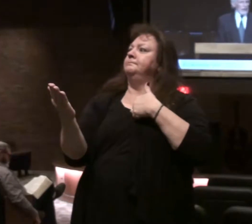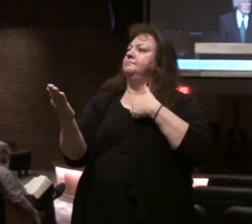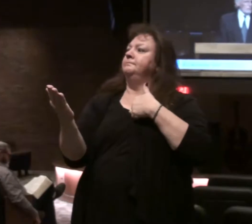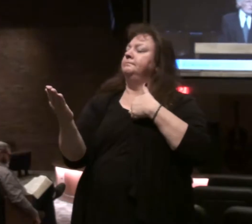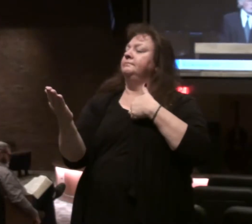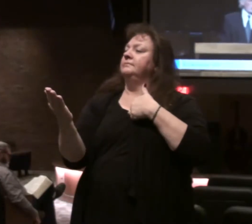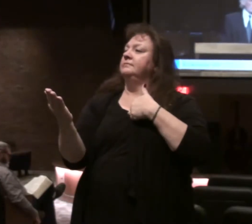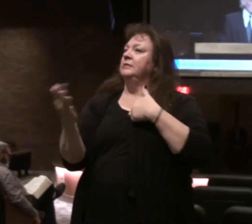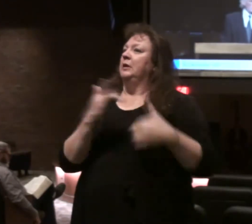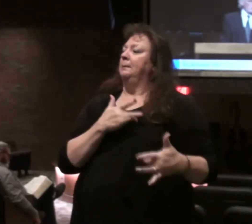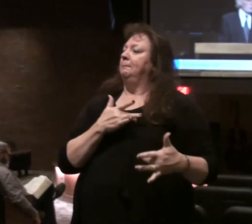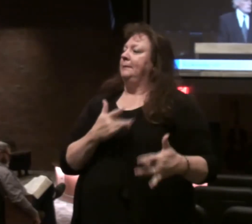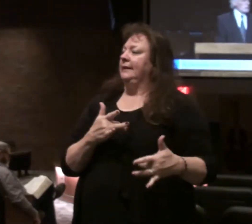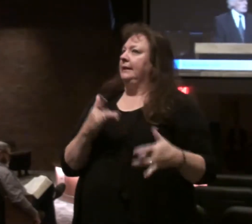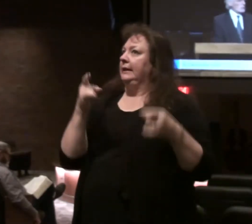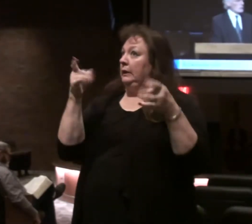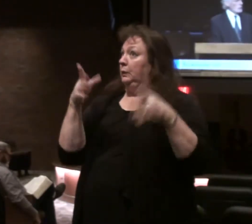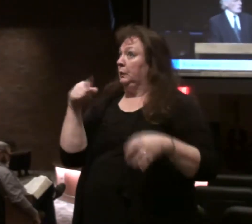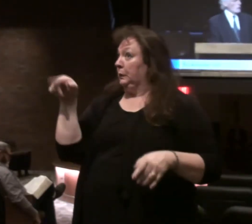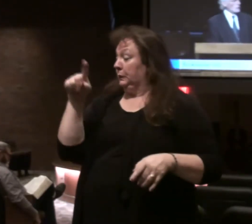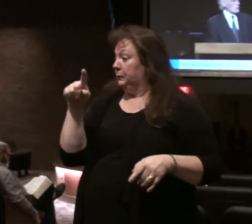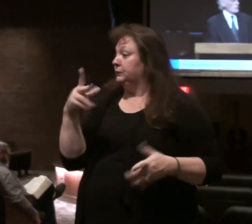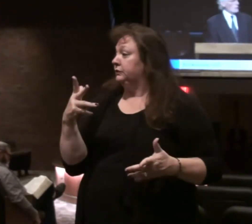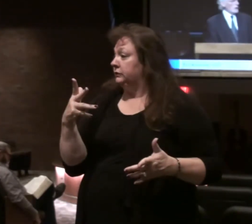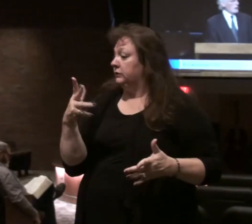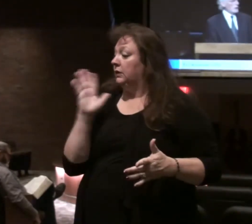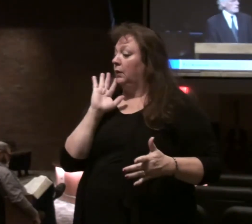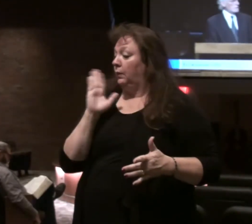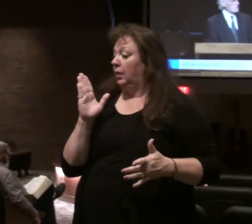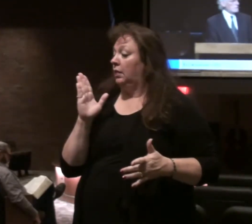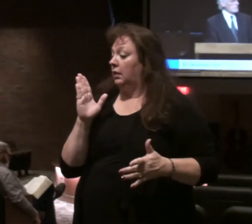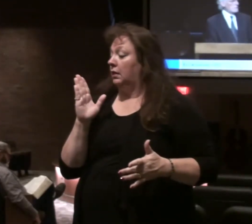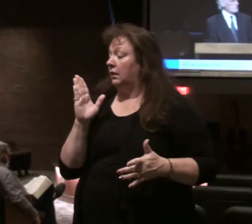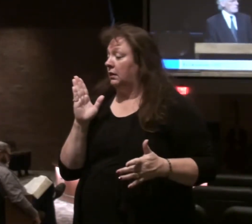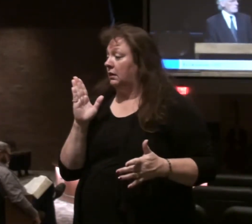the vast majority of rulers that you deal with will be